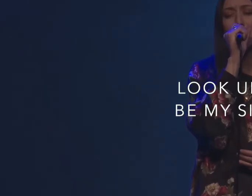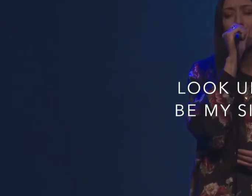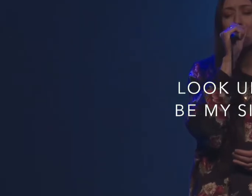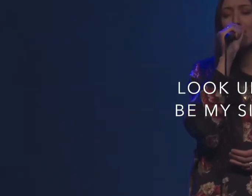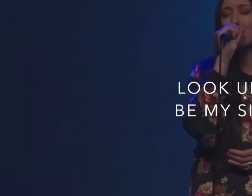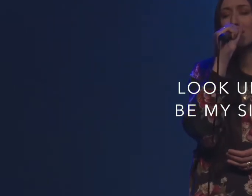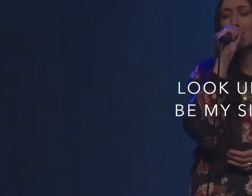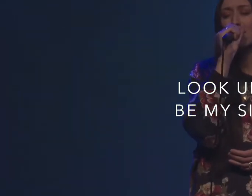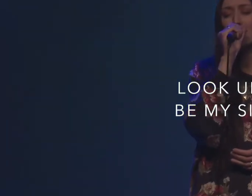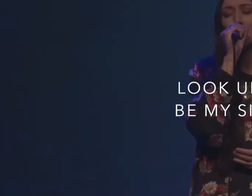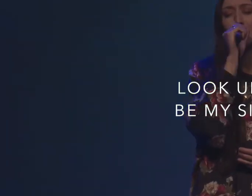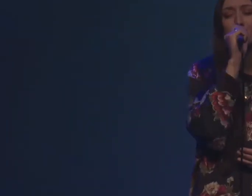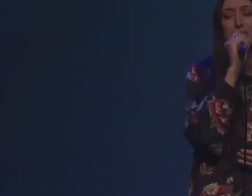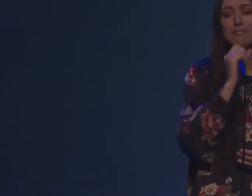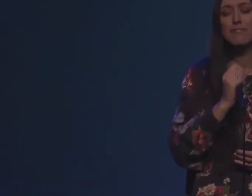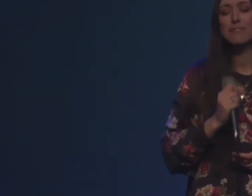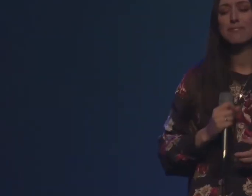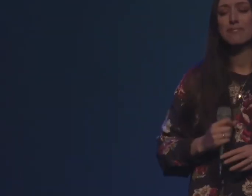sight.